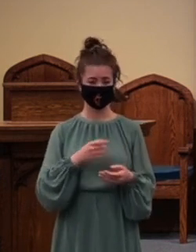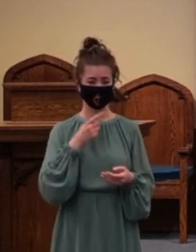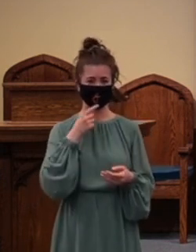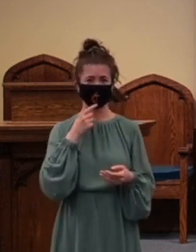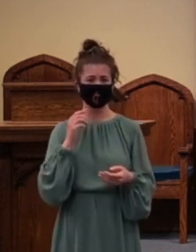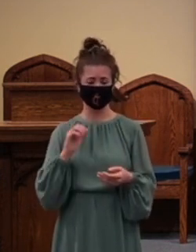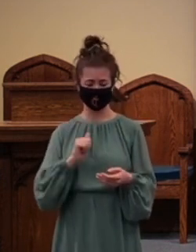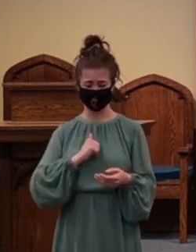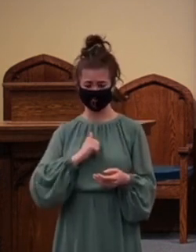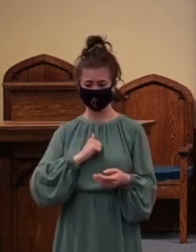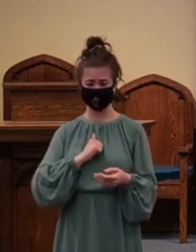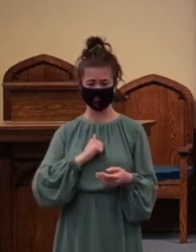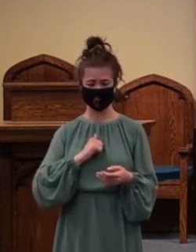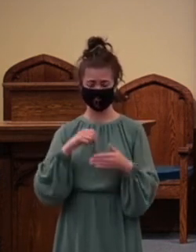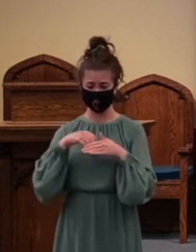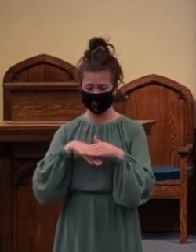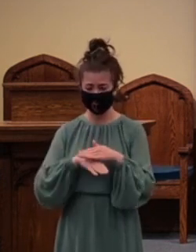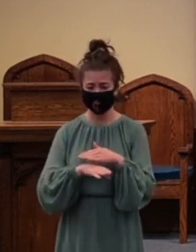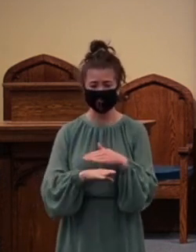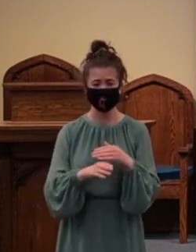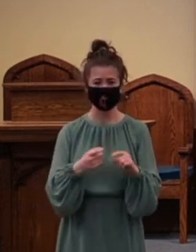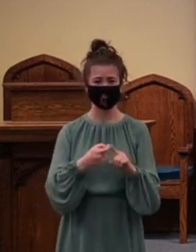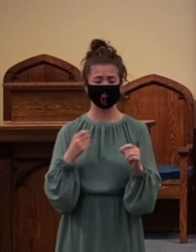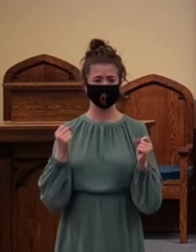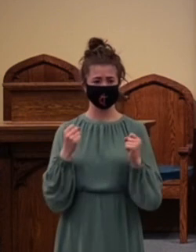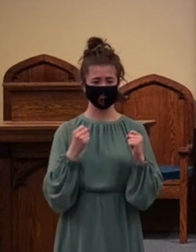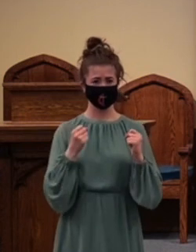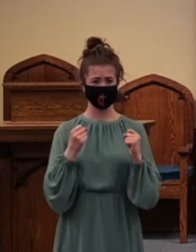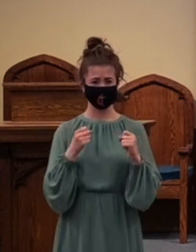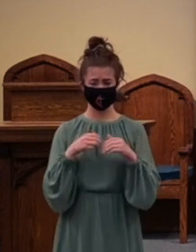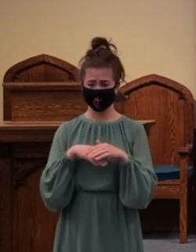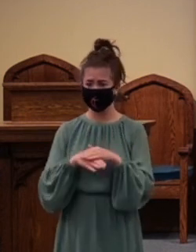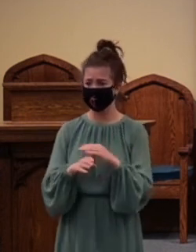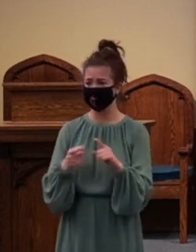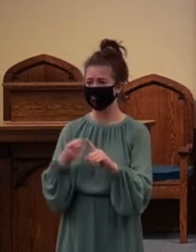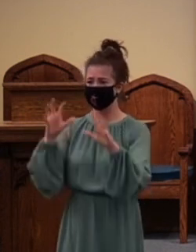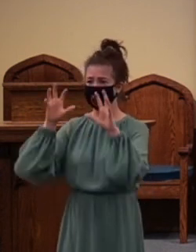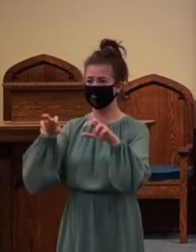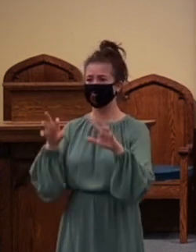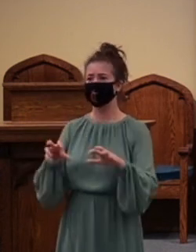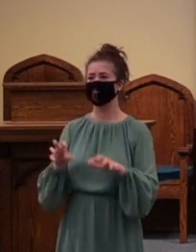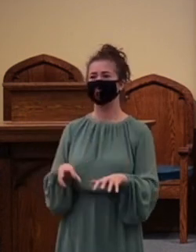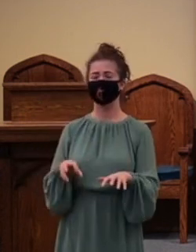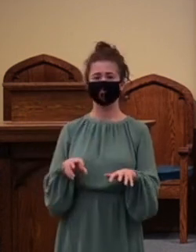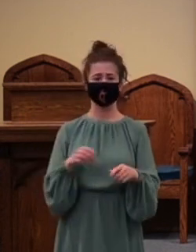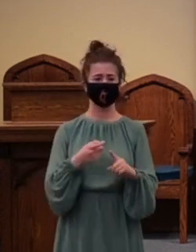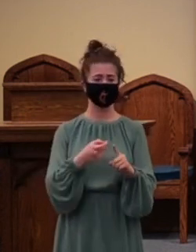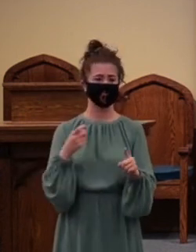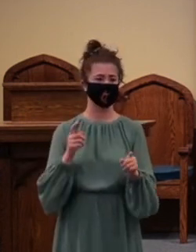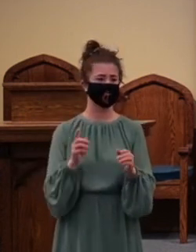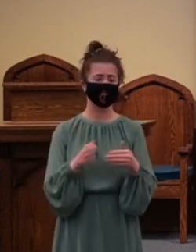selves, come in from the cold, come in from the rain, come in from wherever you